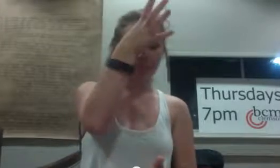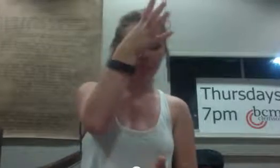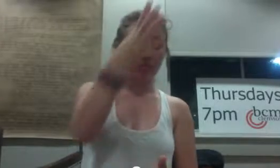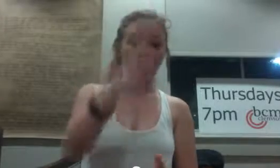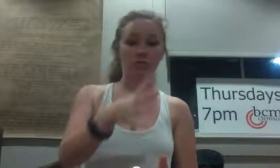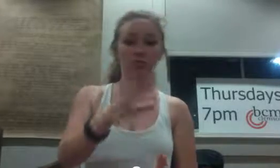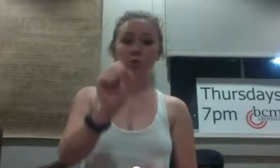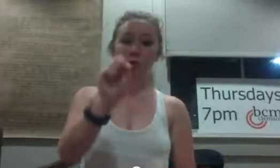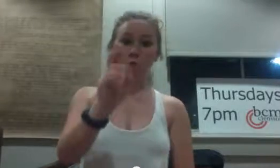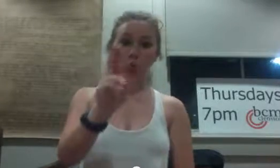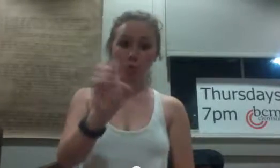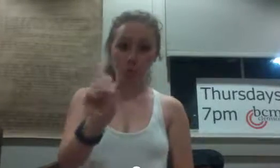Her father